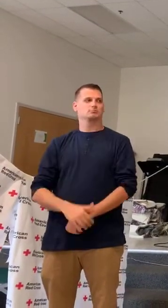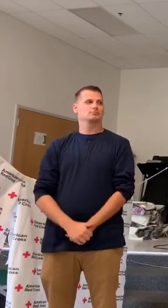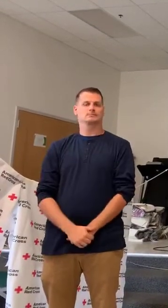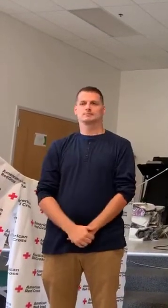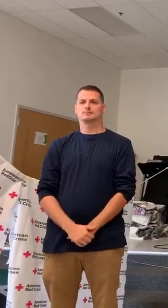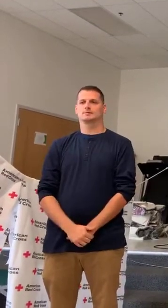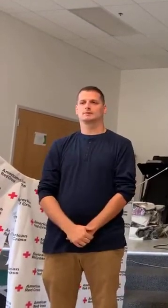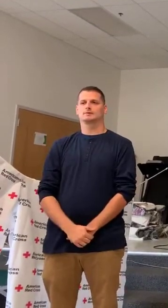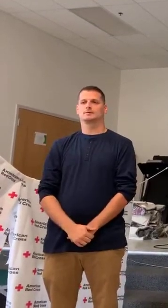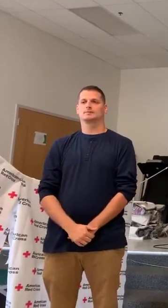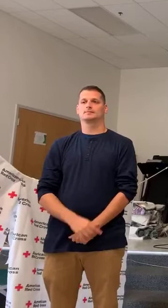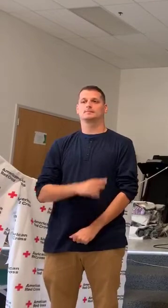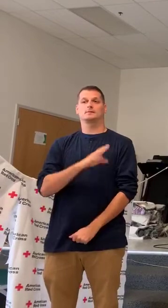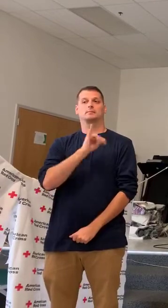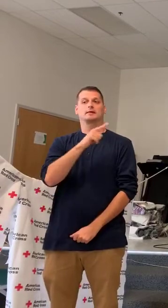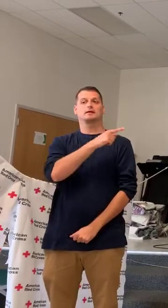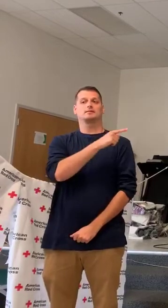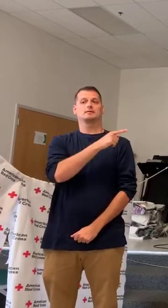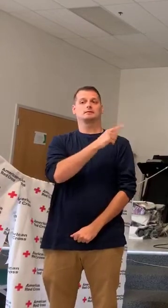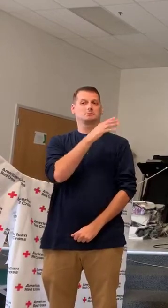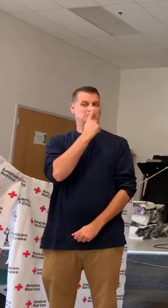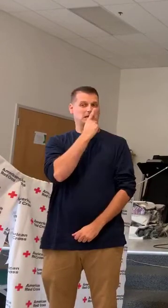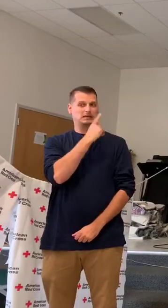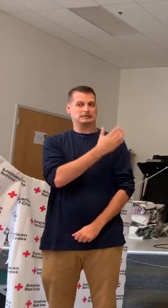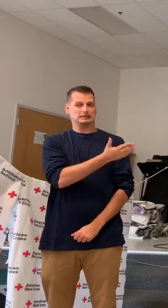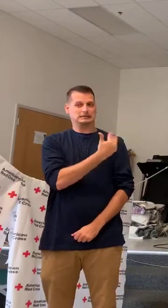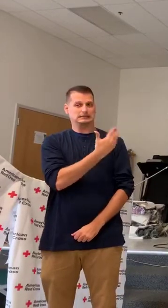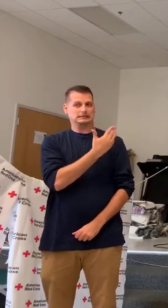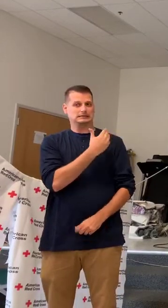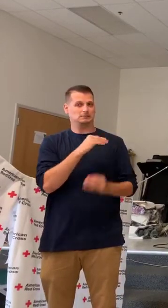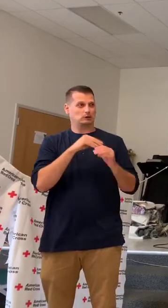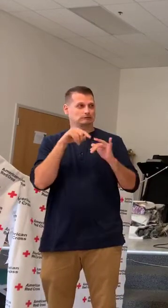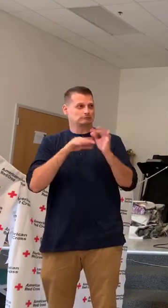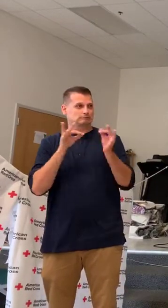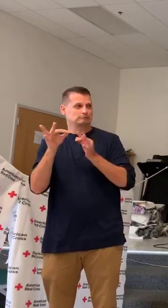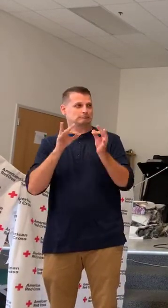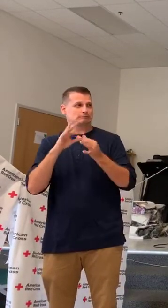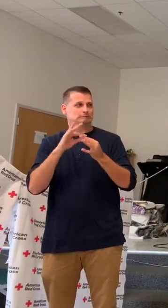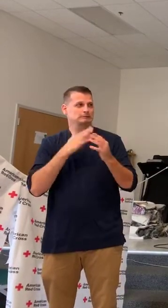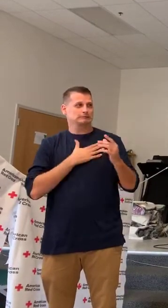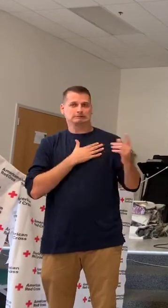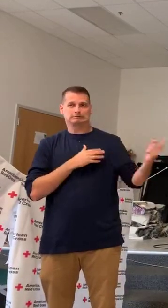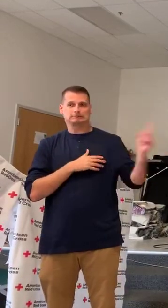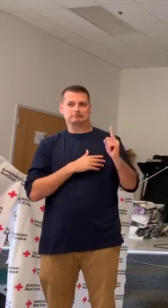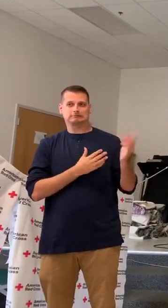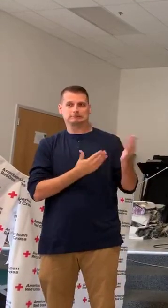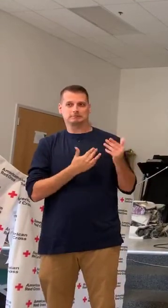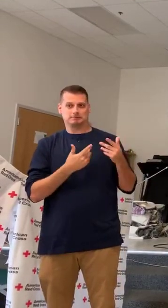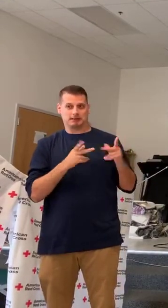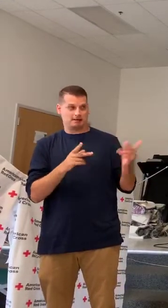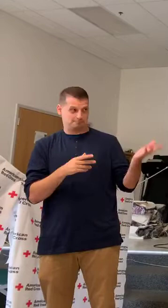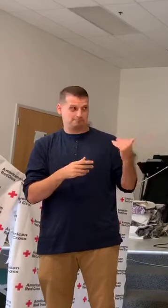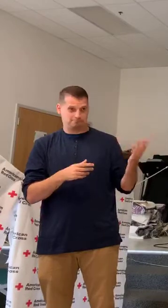Bill is requesting a go back. Should we allow him a go back? Yeah. Okay, Bill, you got a go